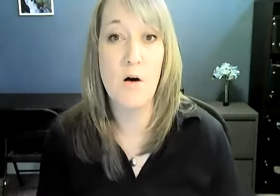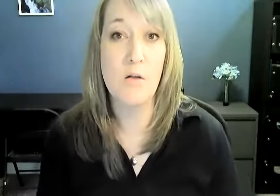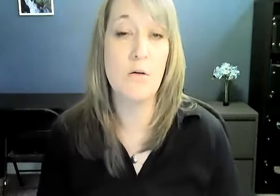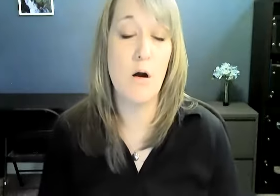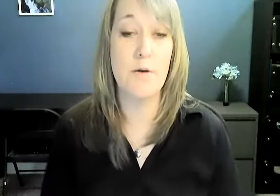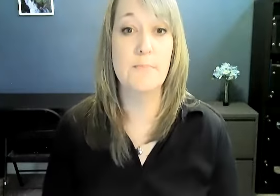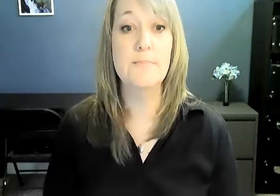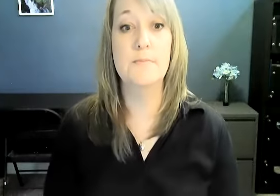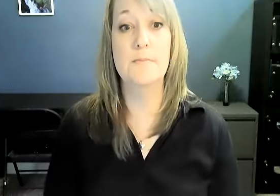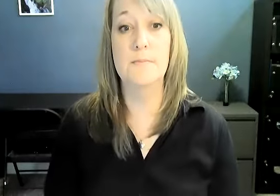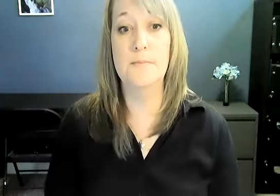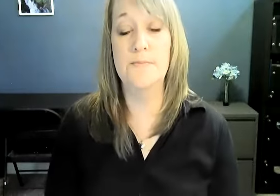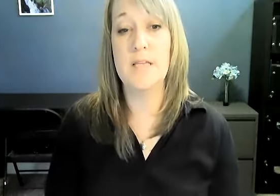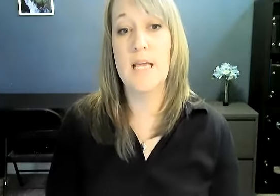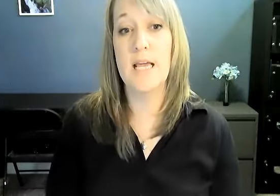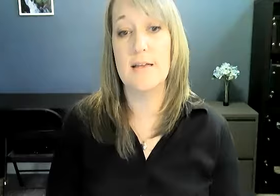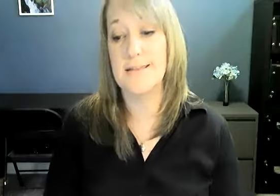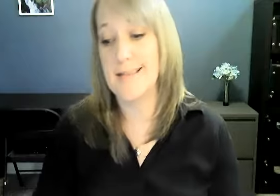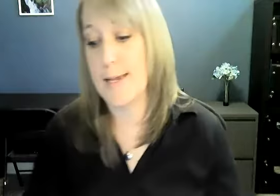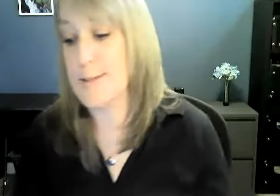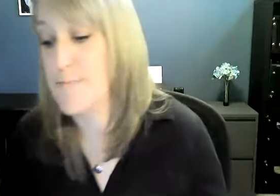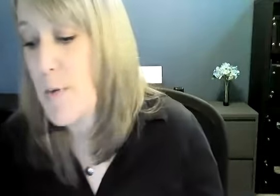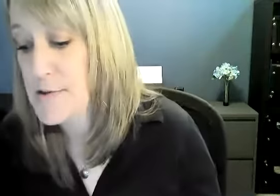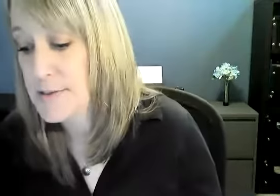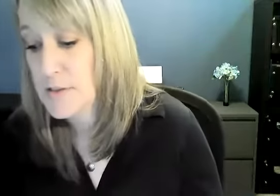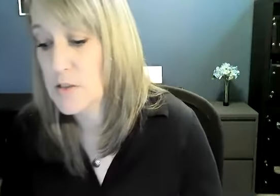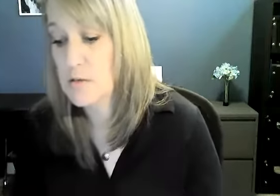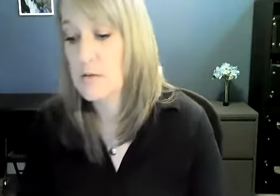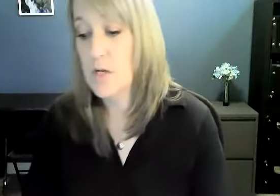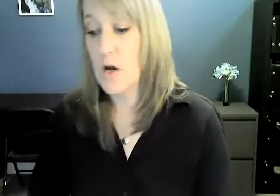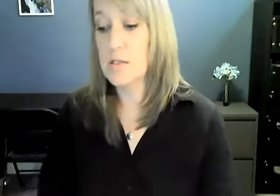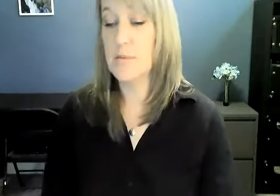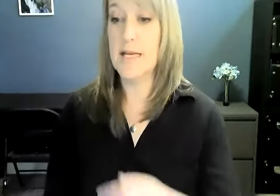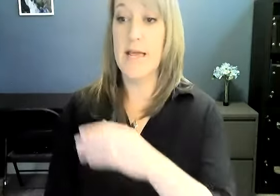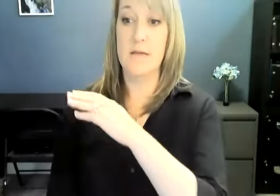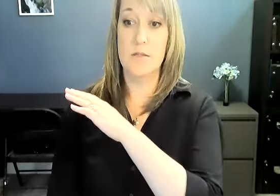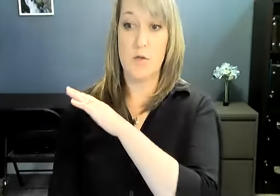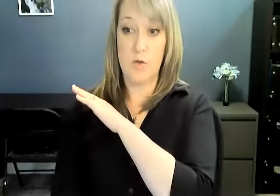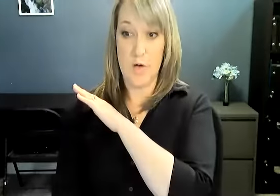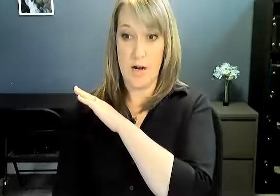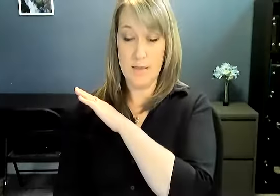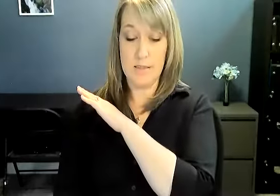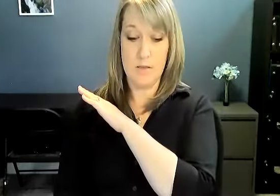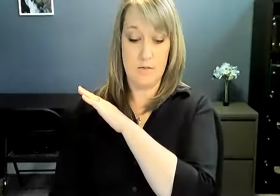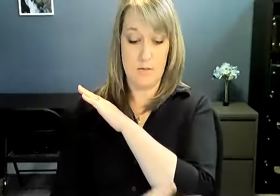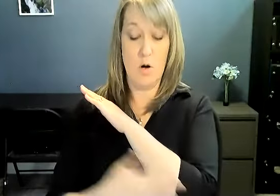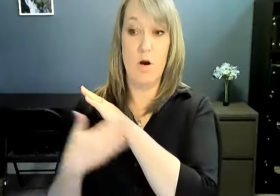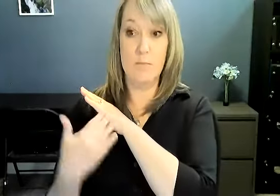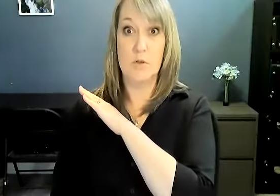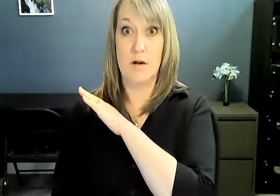Fall or autumn is your non-dominant hand crossed, or arm